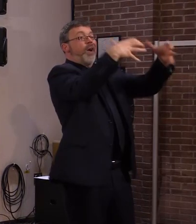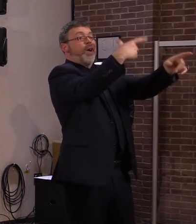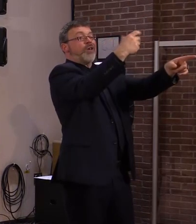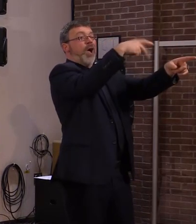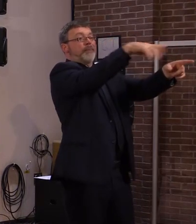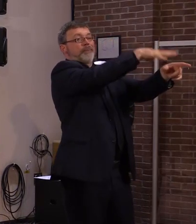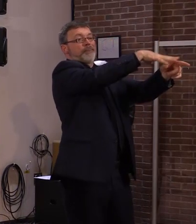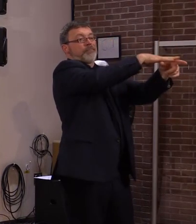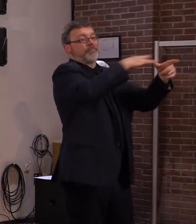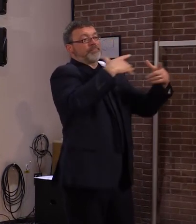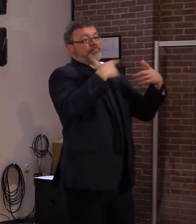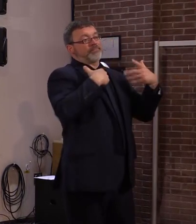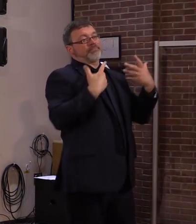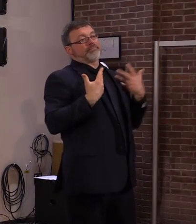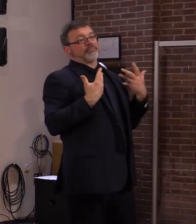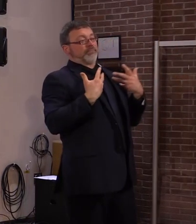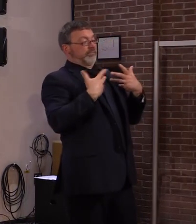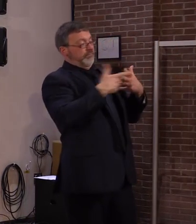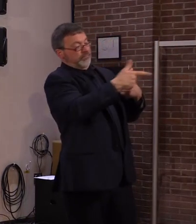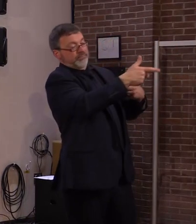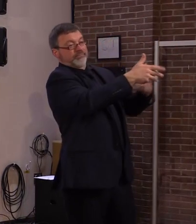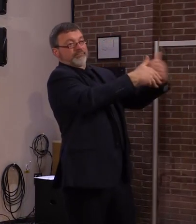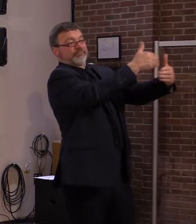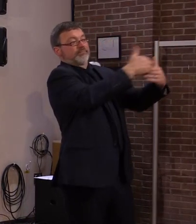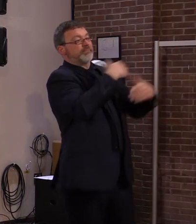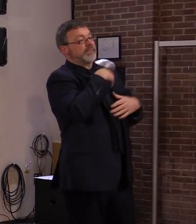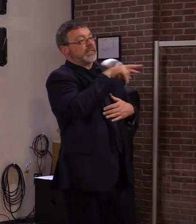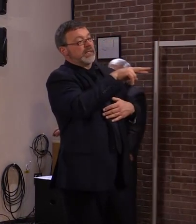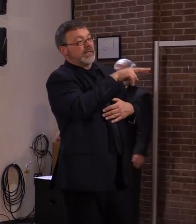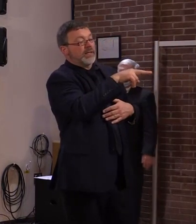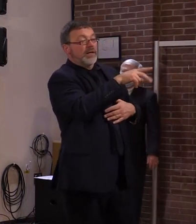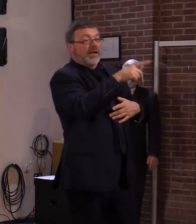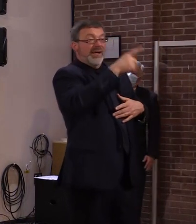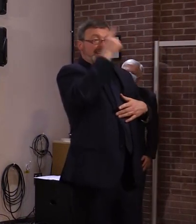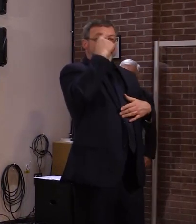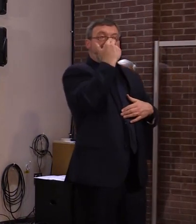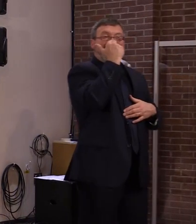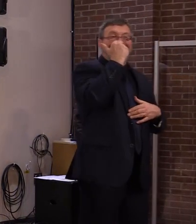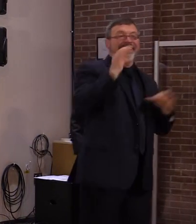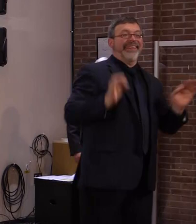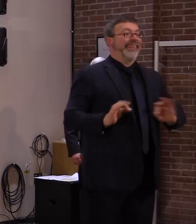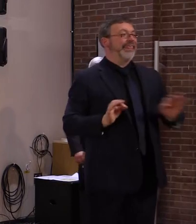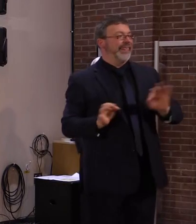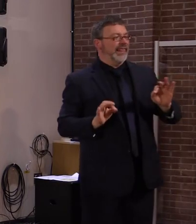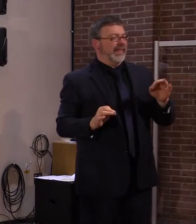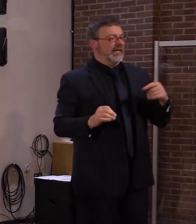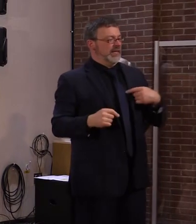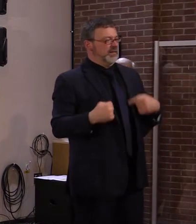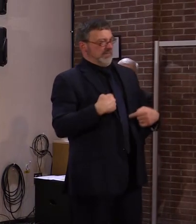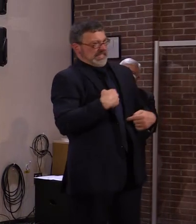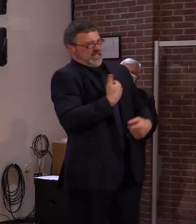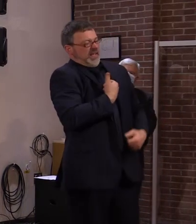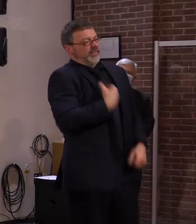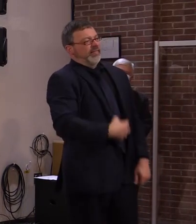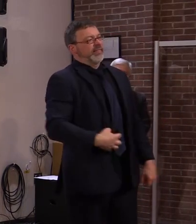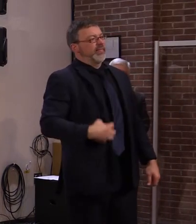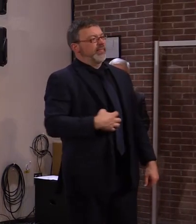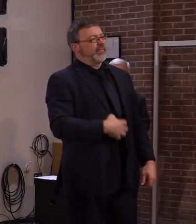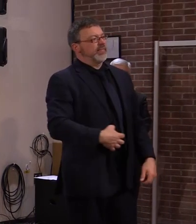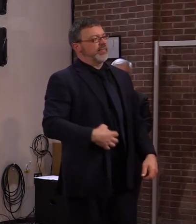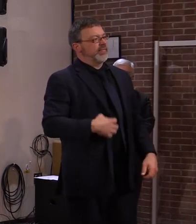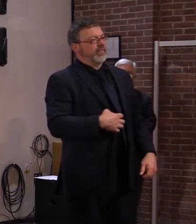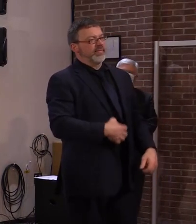some, it's lighthearted, but I take it somewhat personally, if you take it literally, and I just don't think